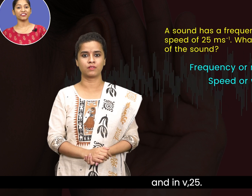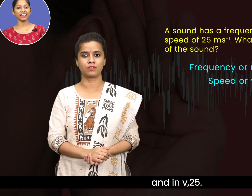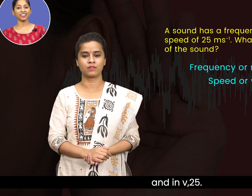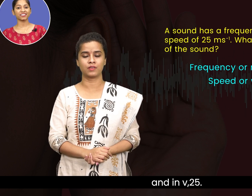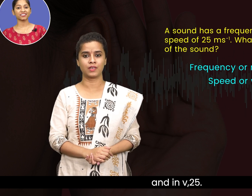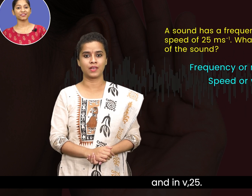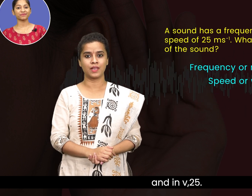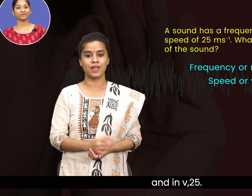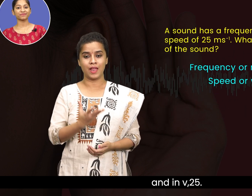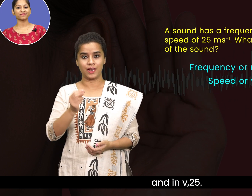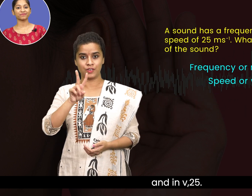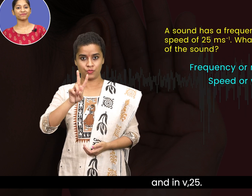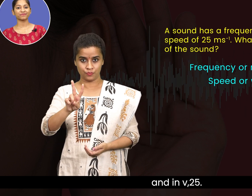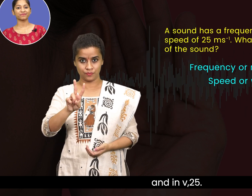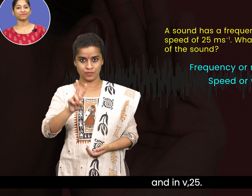and in V,